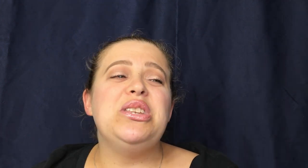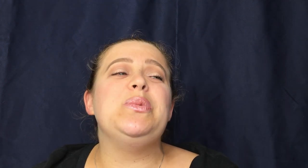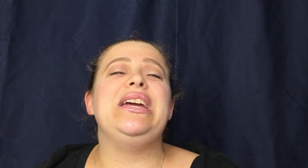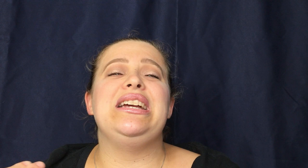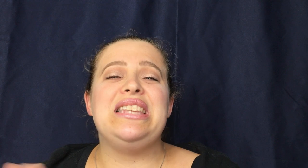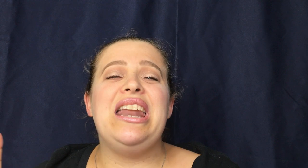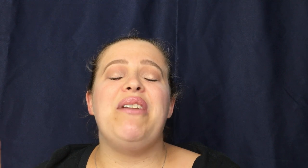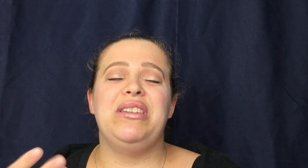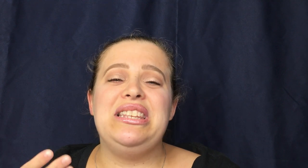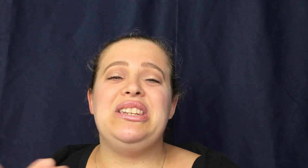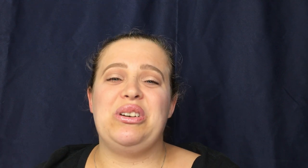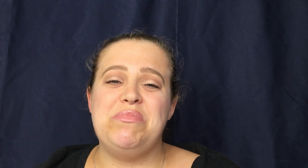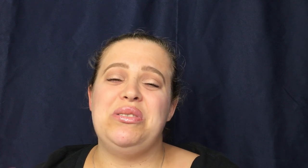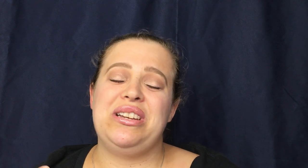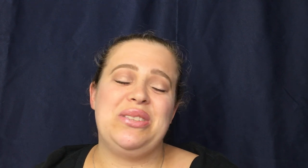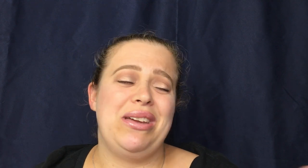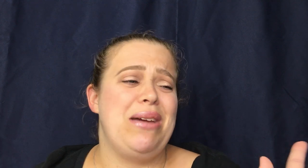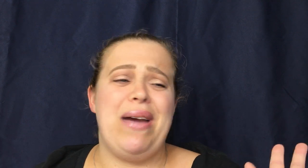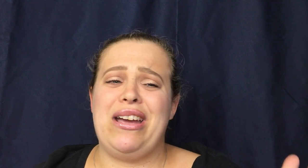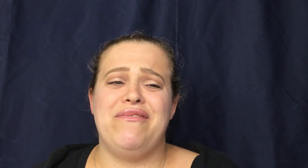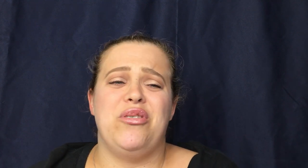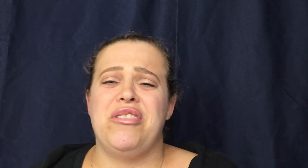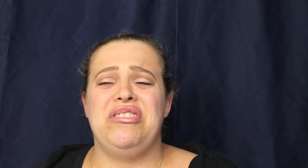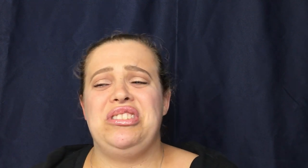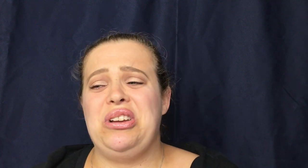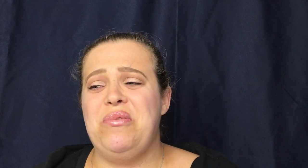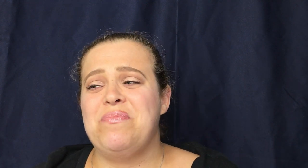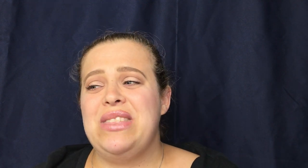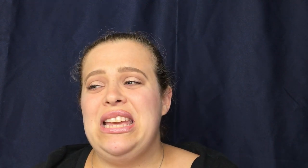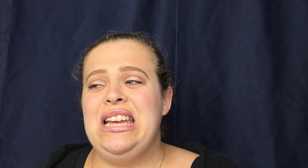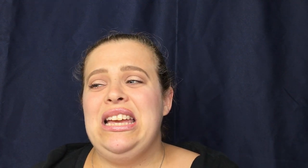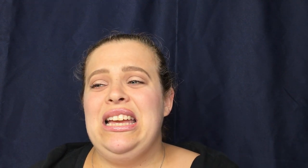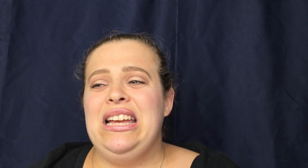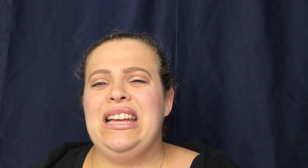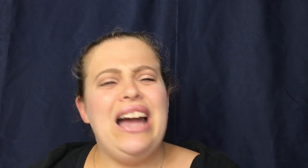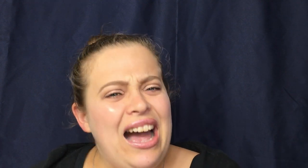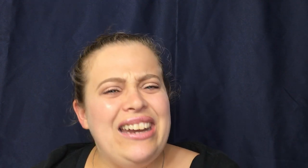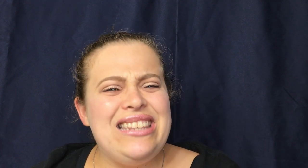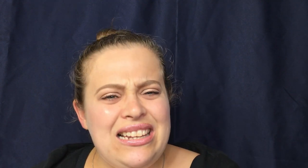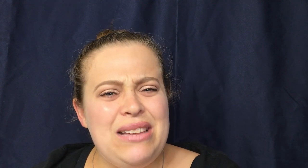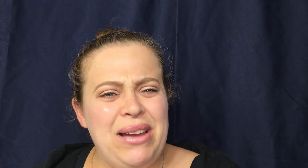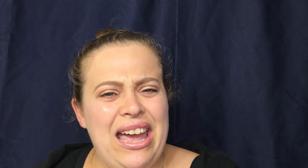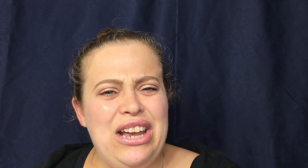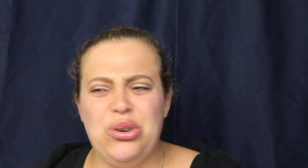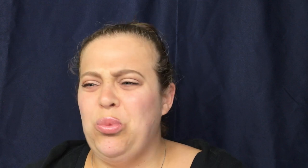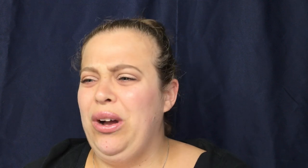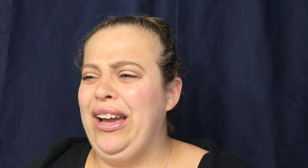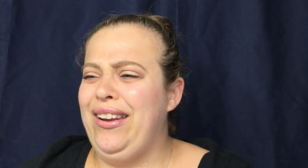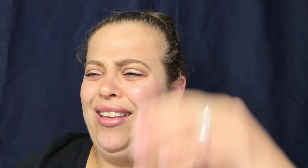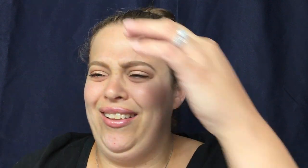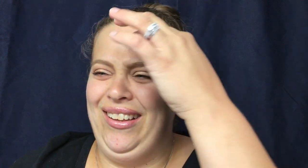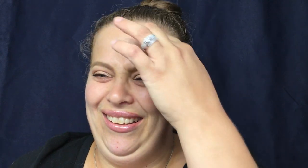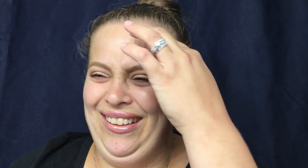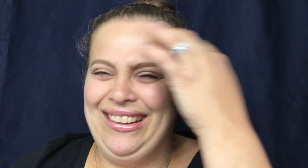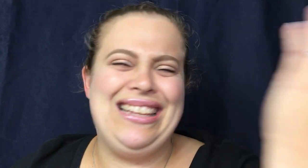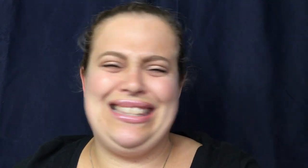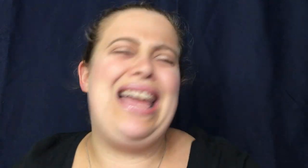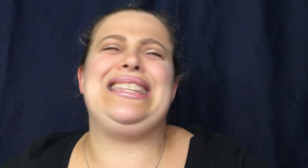the swings and I would listen to her music swinging back and forth. So, God, does that say my age or what? Cassette